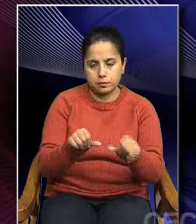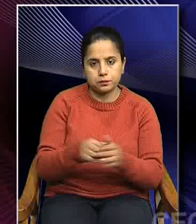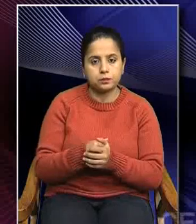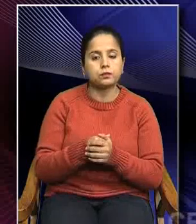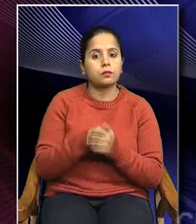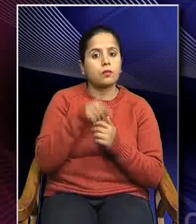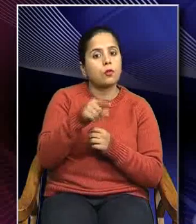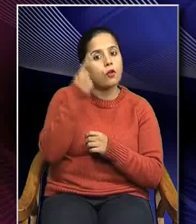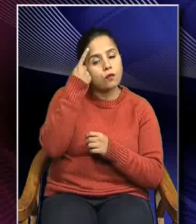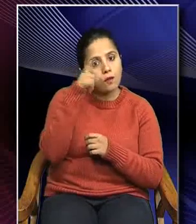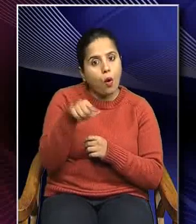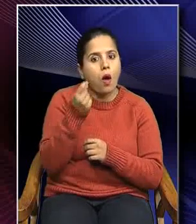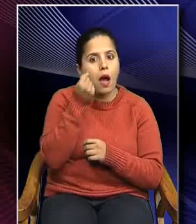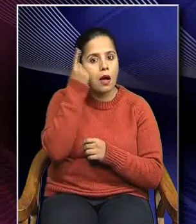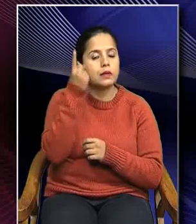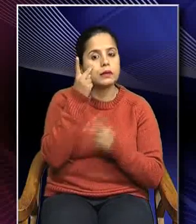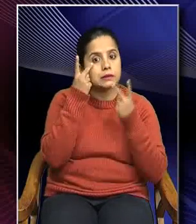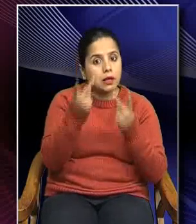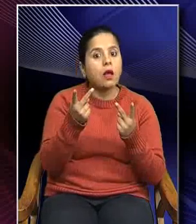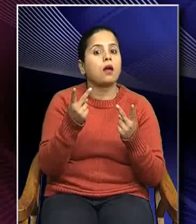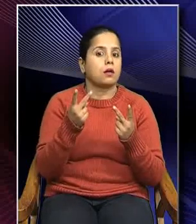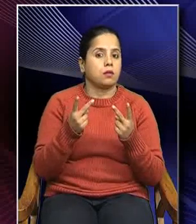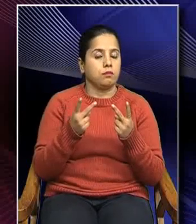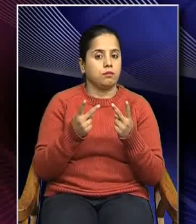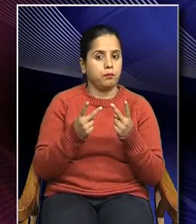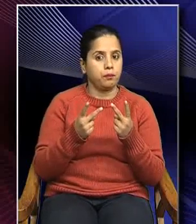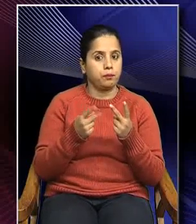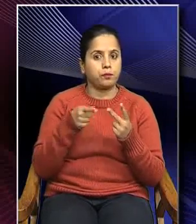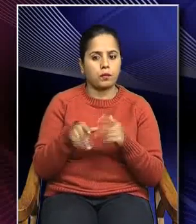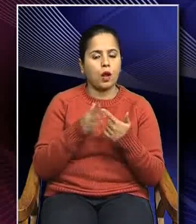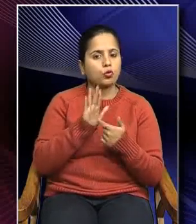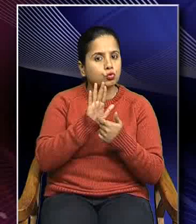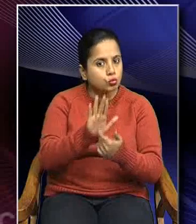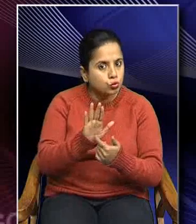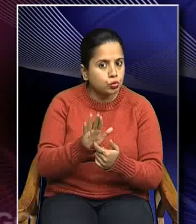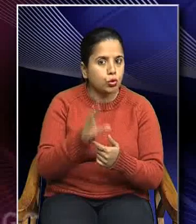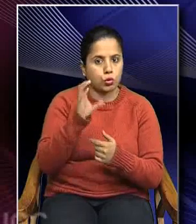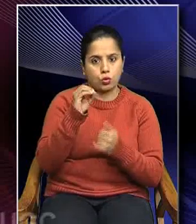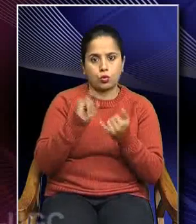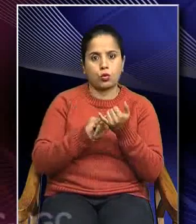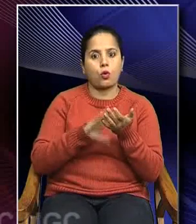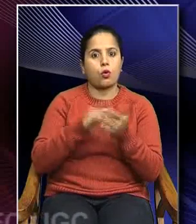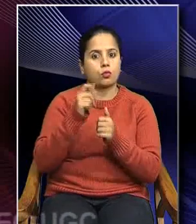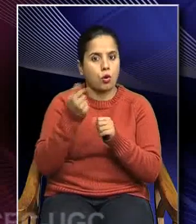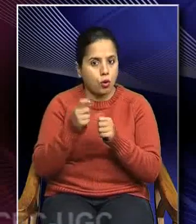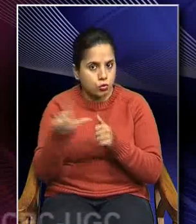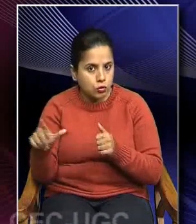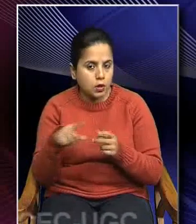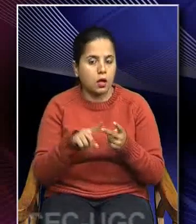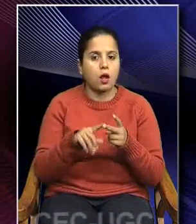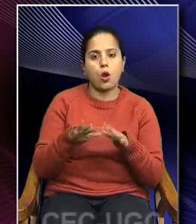to understand the representation, cosmological representation